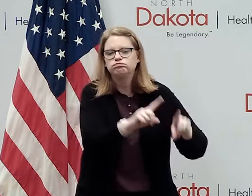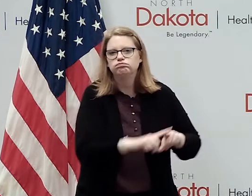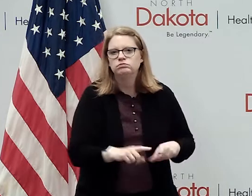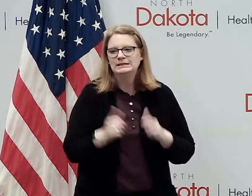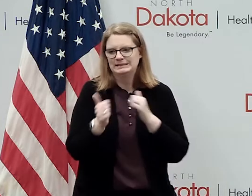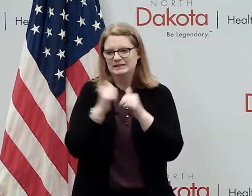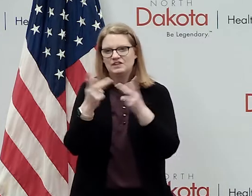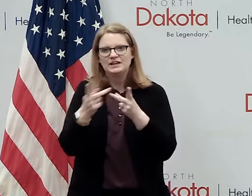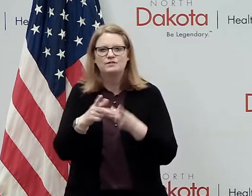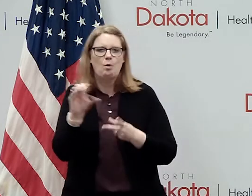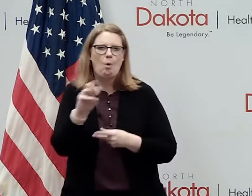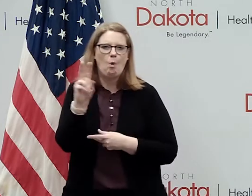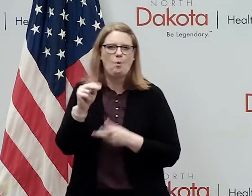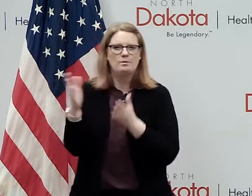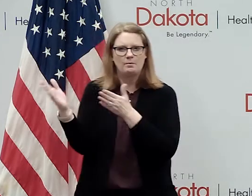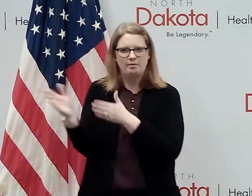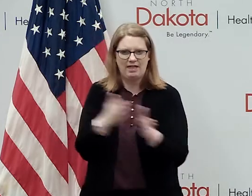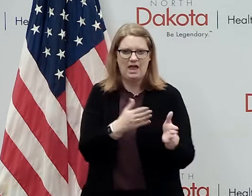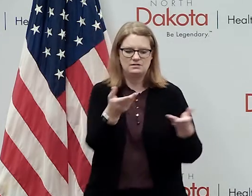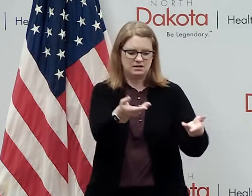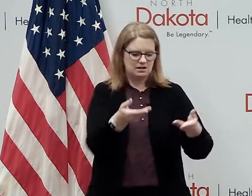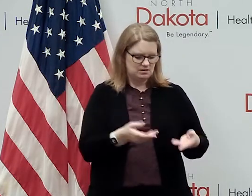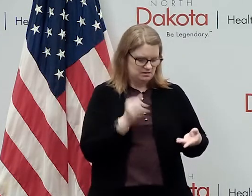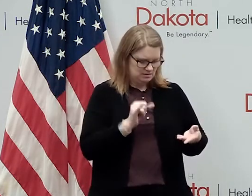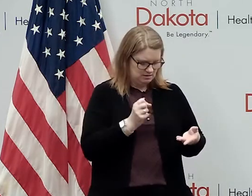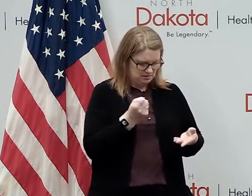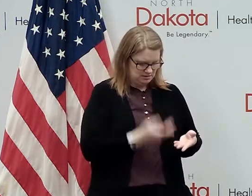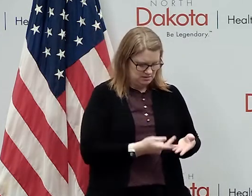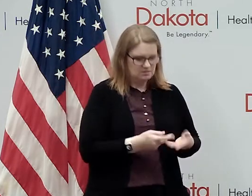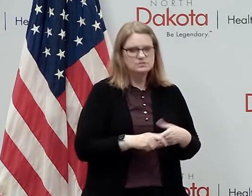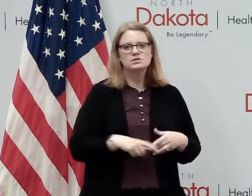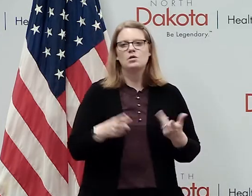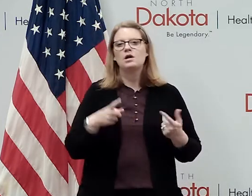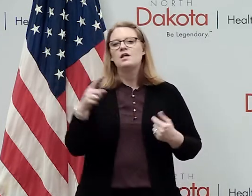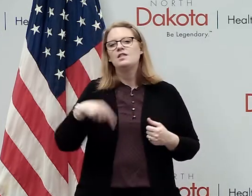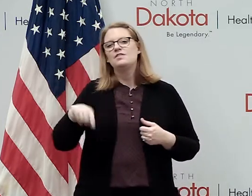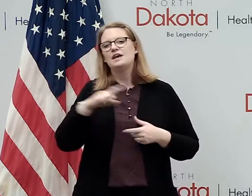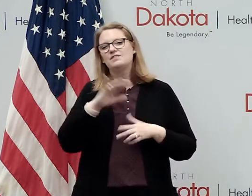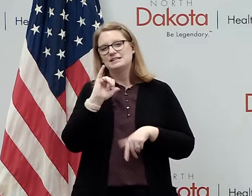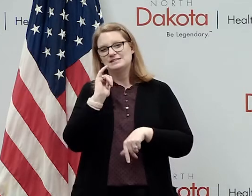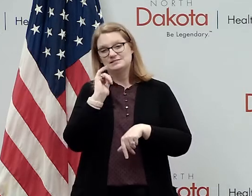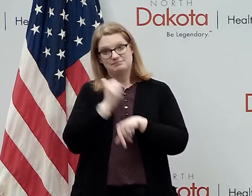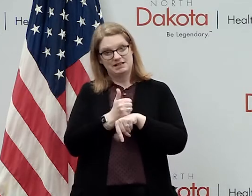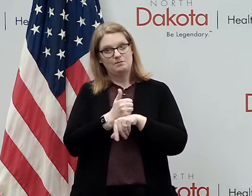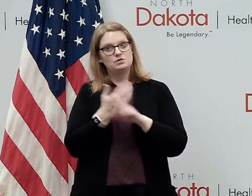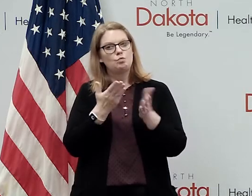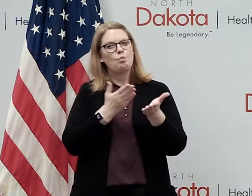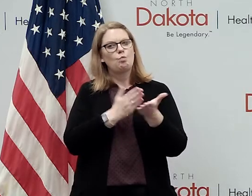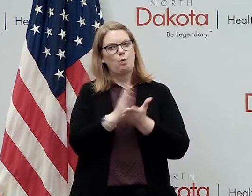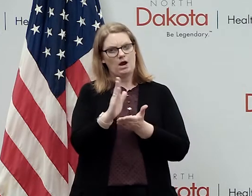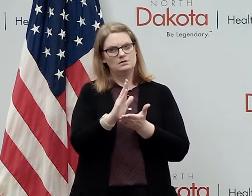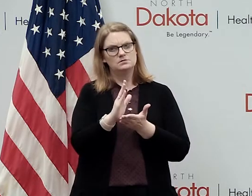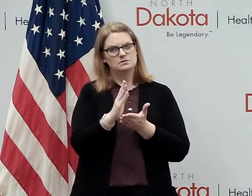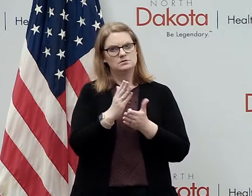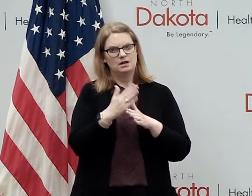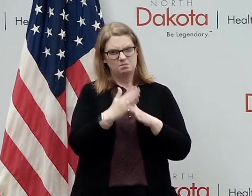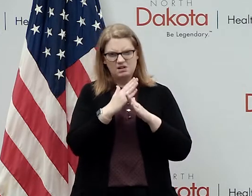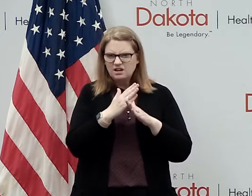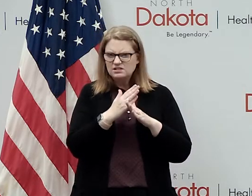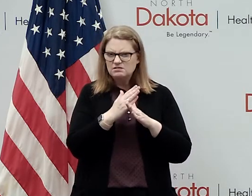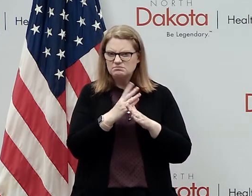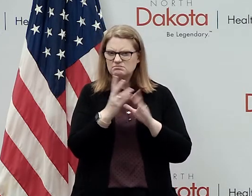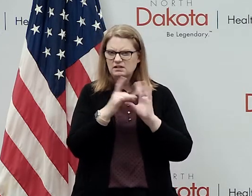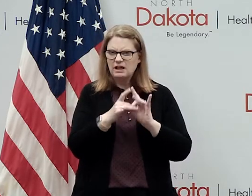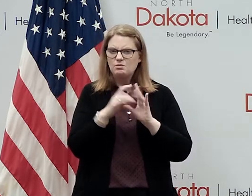unique. All residents within skilled nursing, basic care, assisted living have established rights and protections under federal and state law to